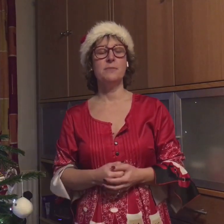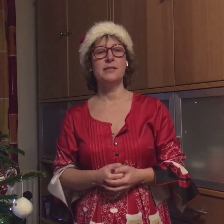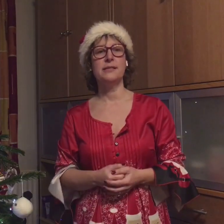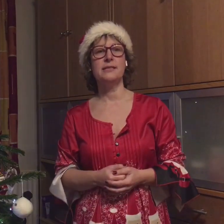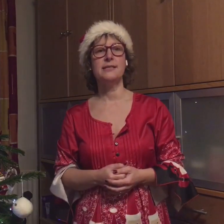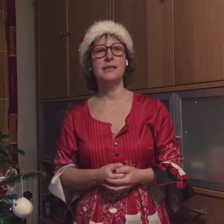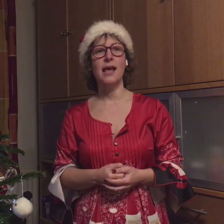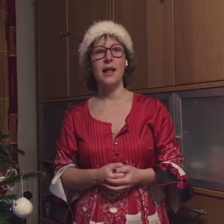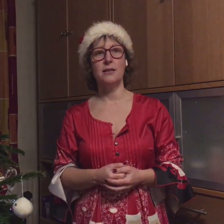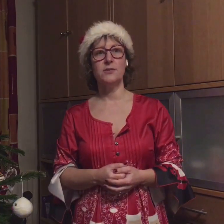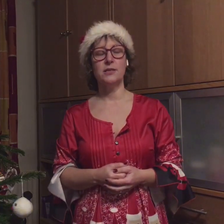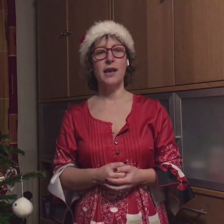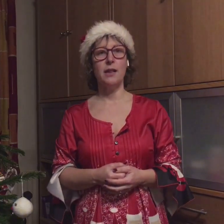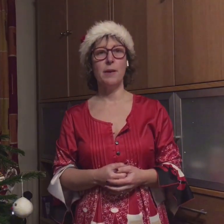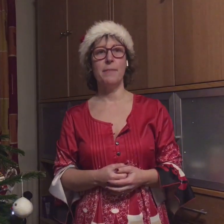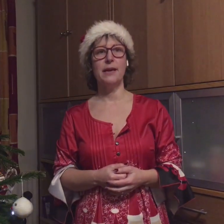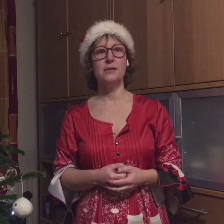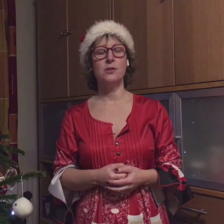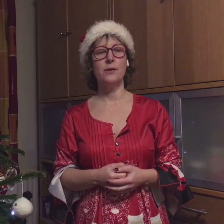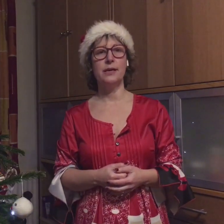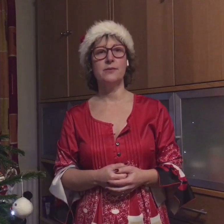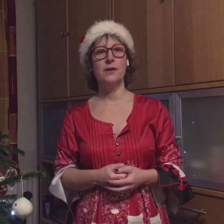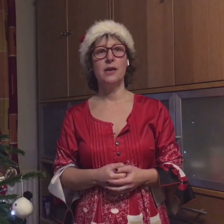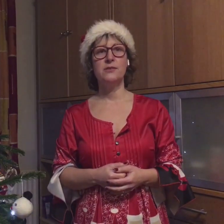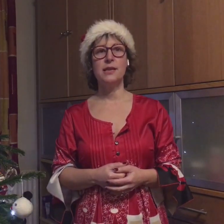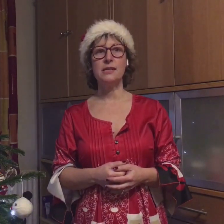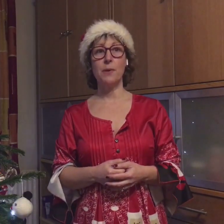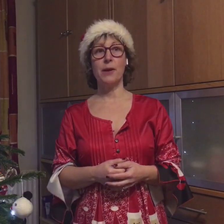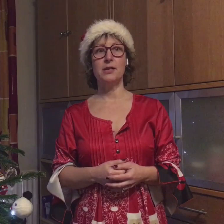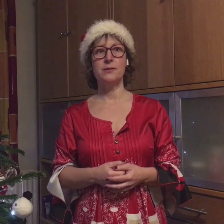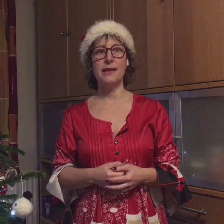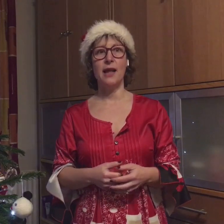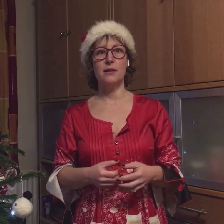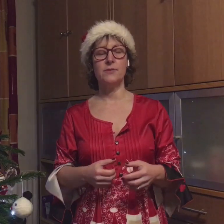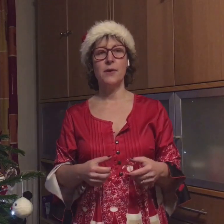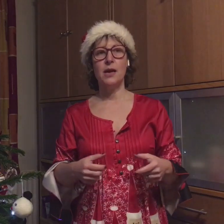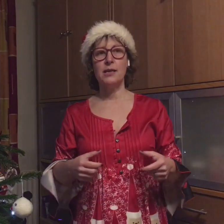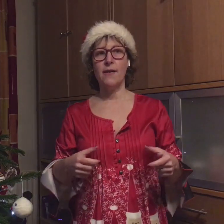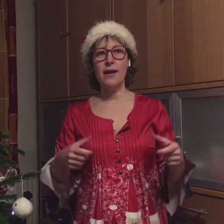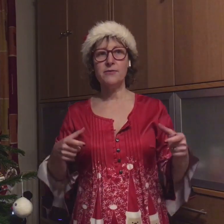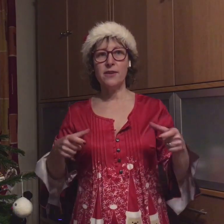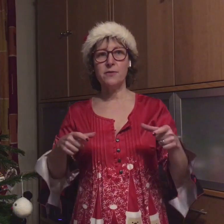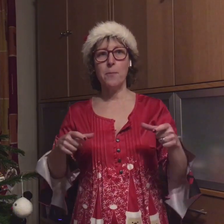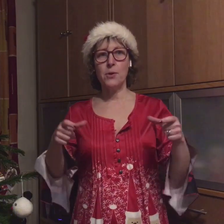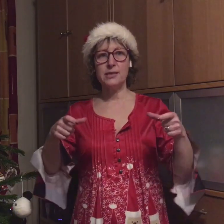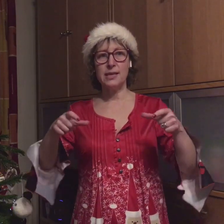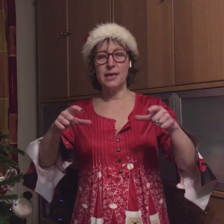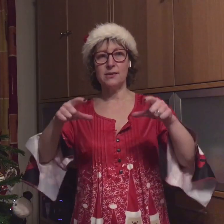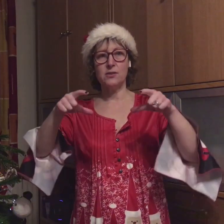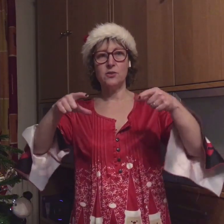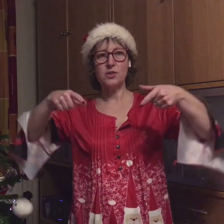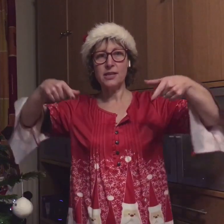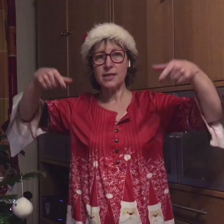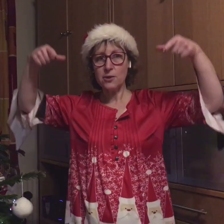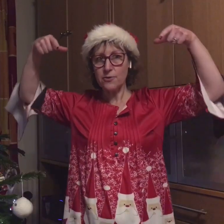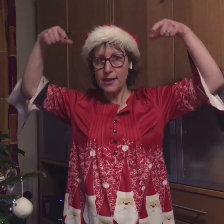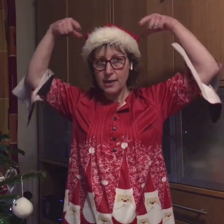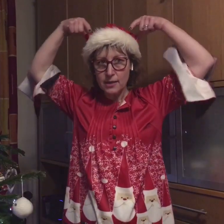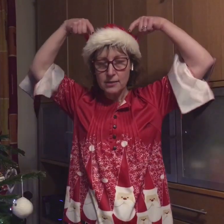Christmas needs his little elves to help him make his toys. So the next one we're going to do is elves. Now, elves have pointy ears. So you're just going to get your fingers